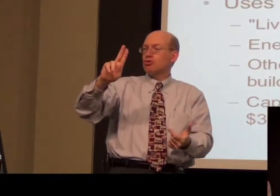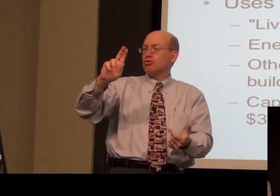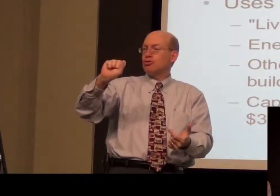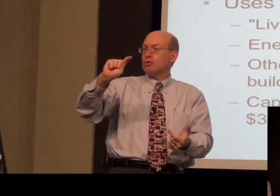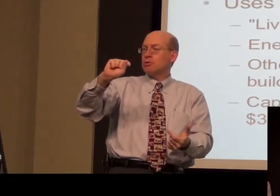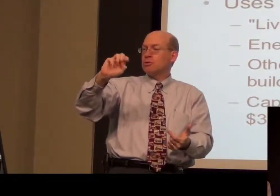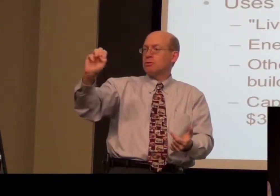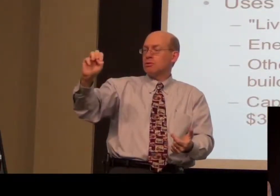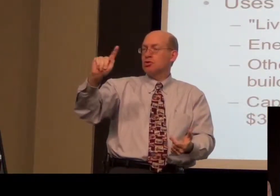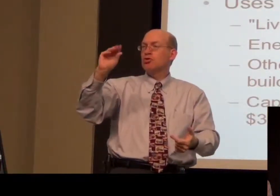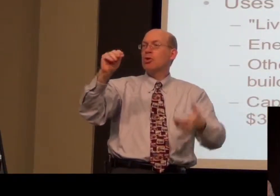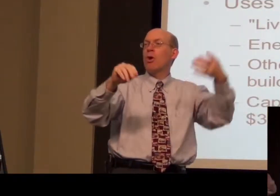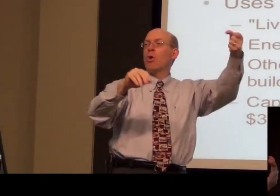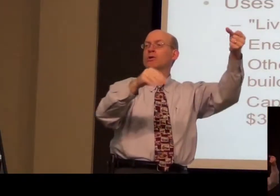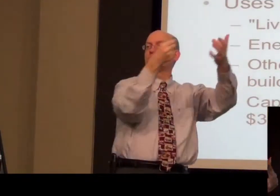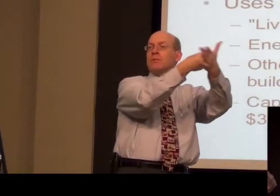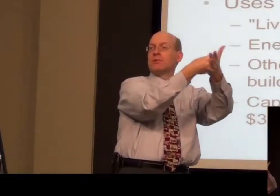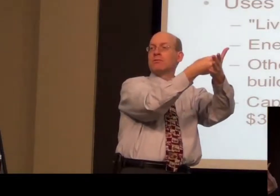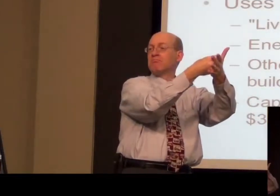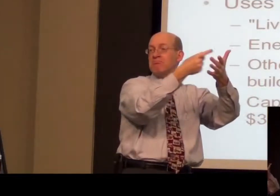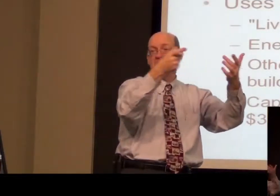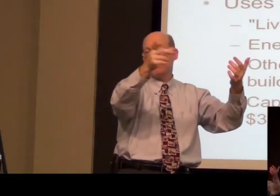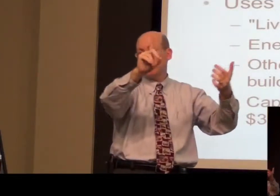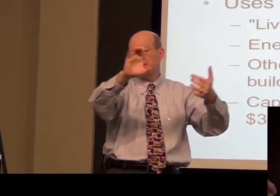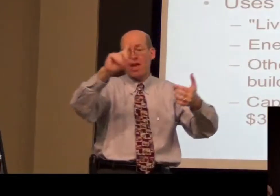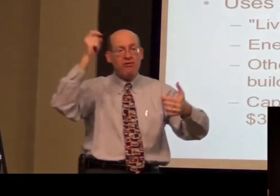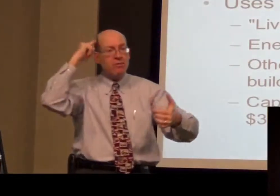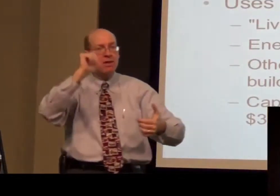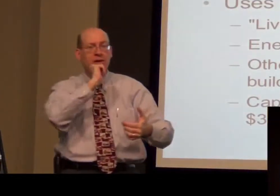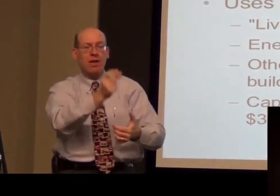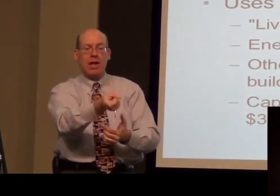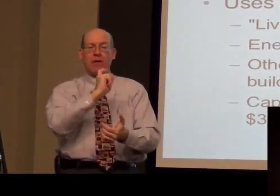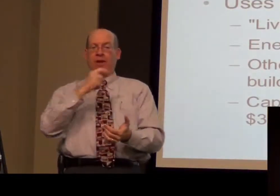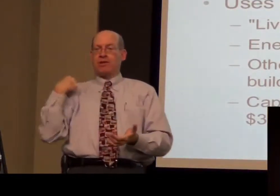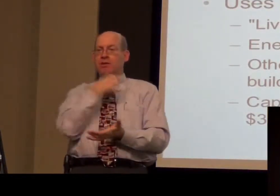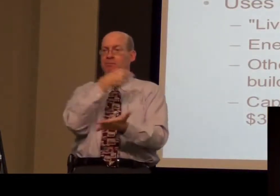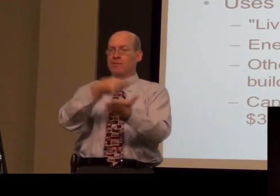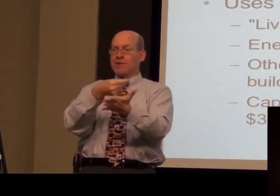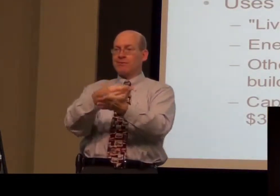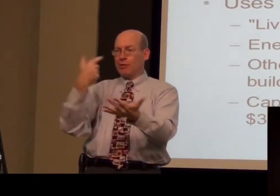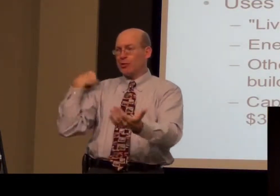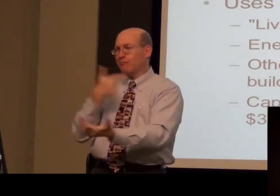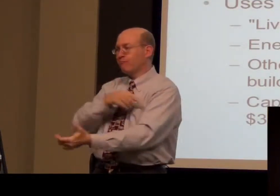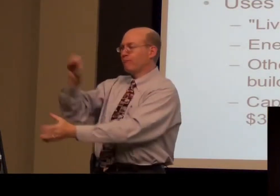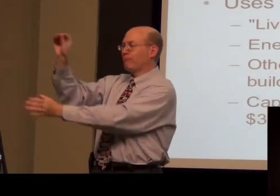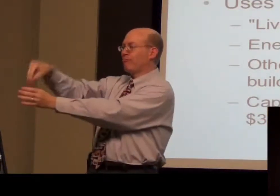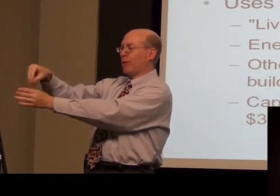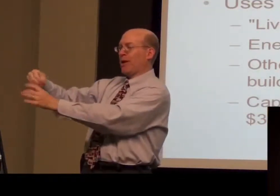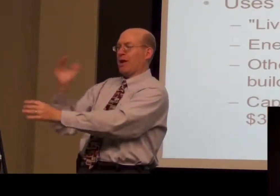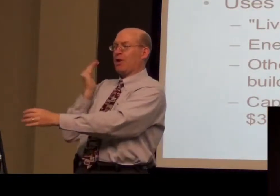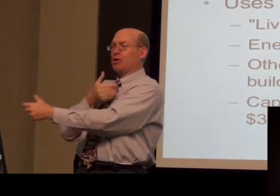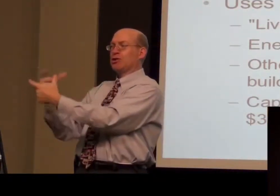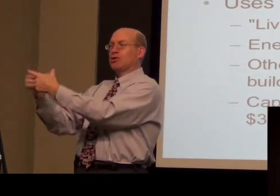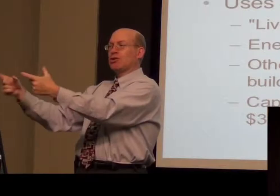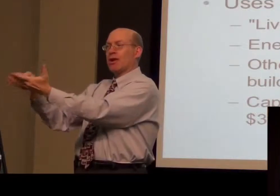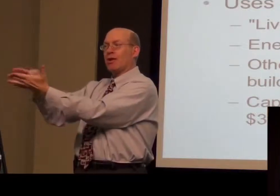will go to the Board of Trustees. They will hold that money. The government doesn't give it straight to